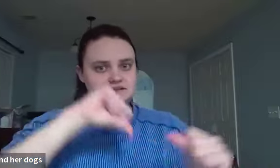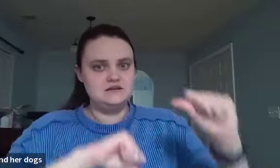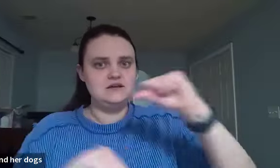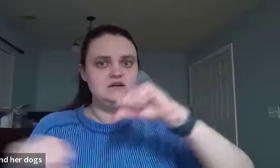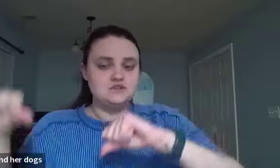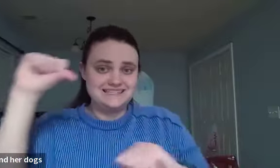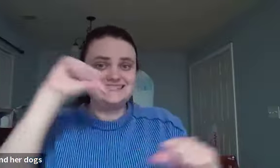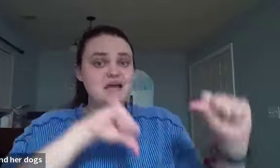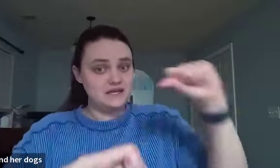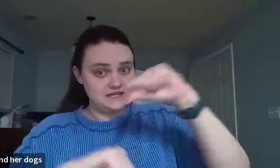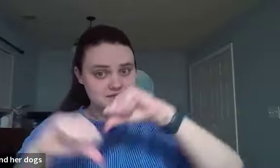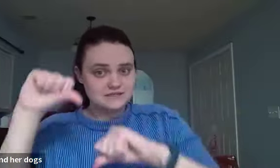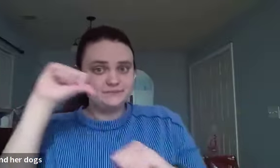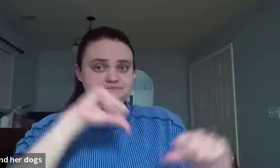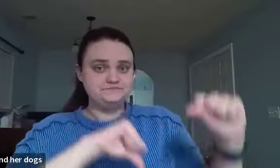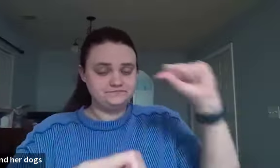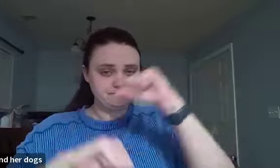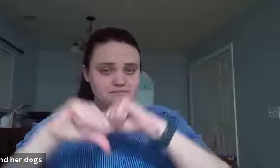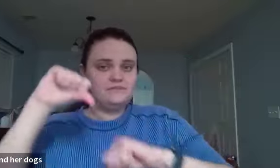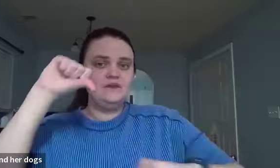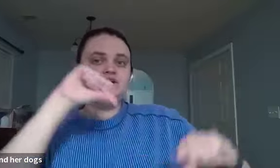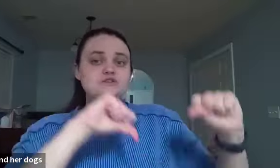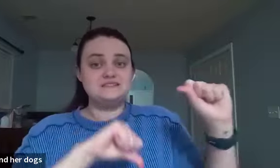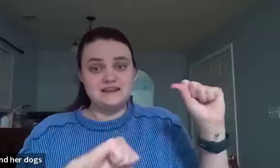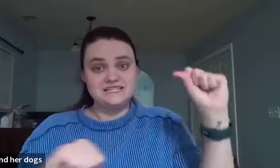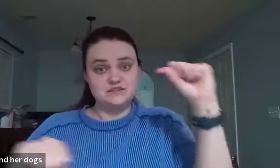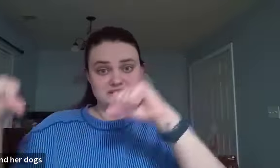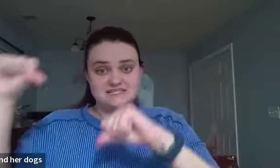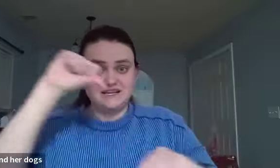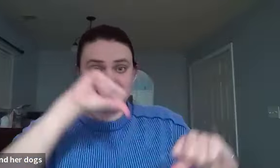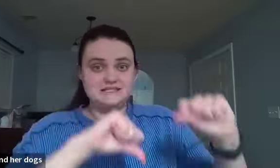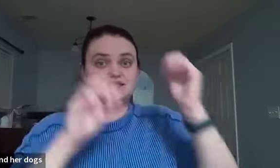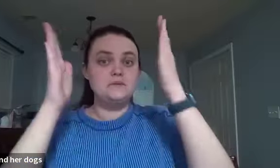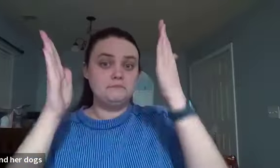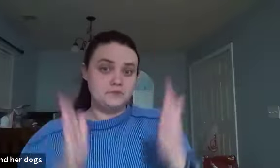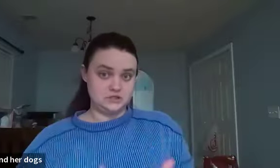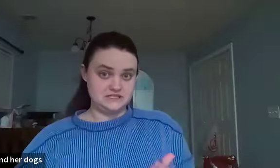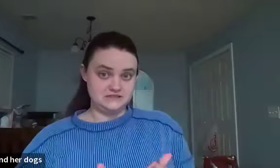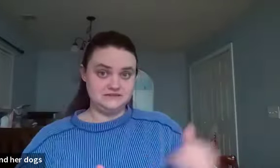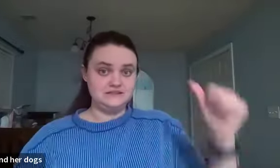science. So this is science. So scientist would be science person,